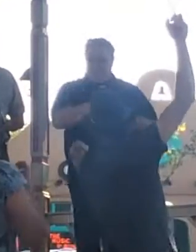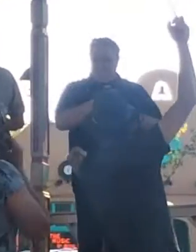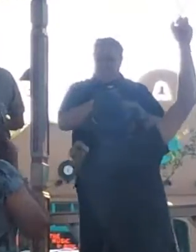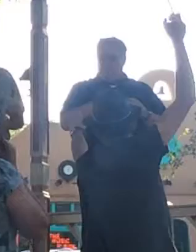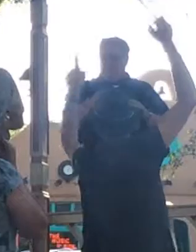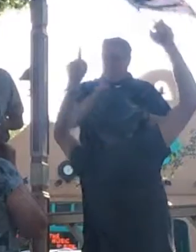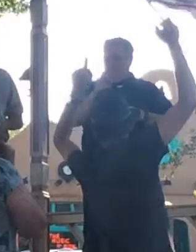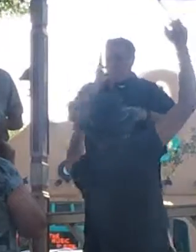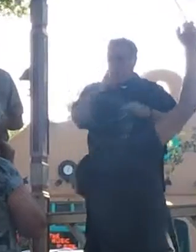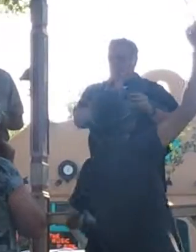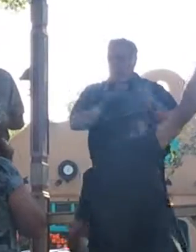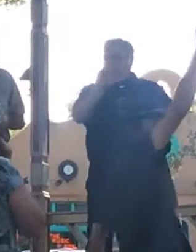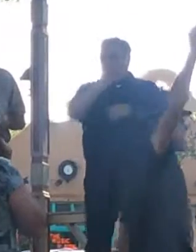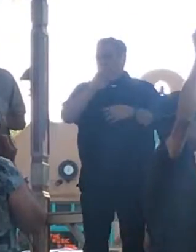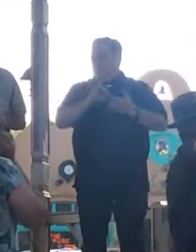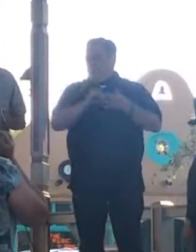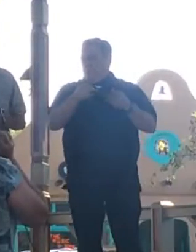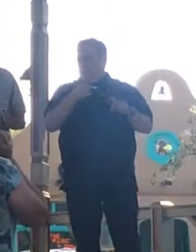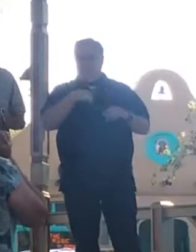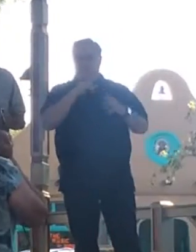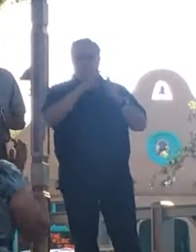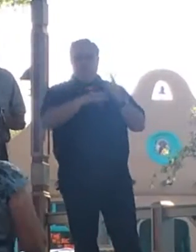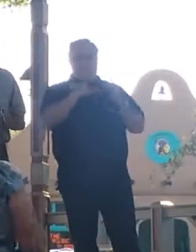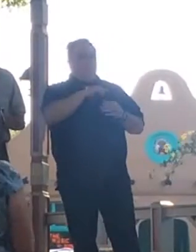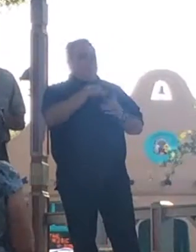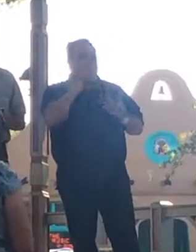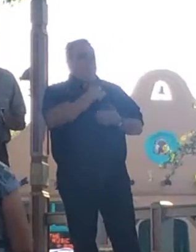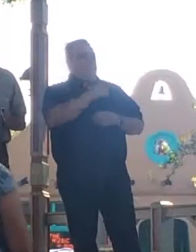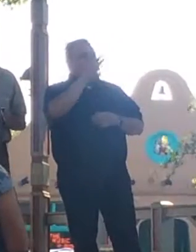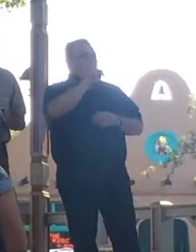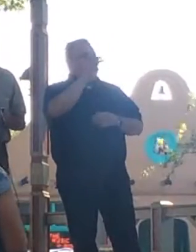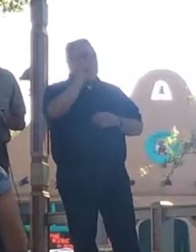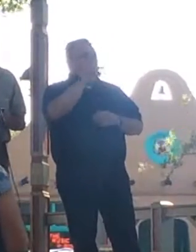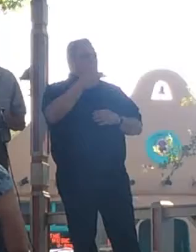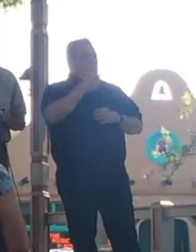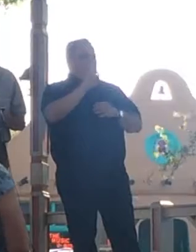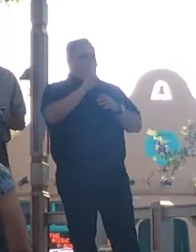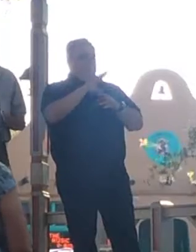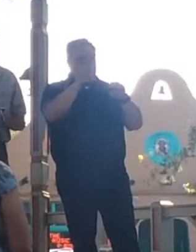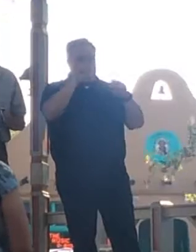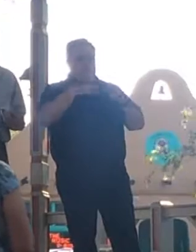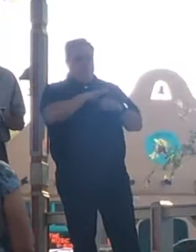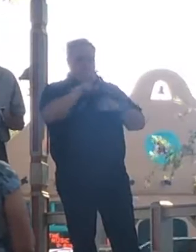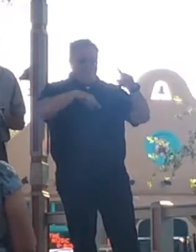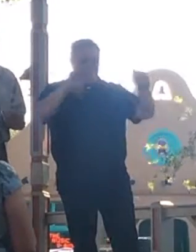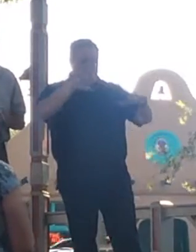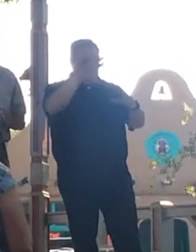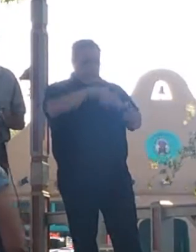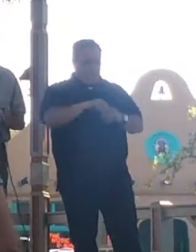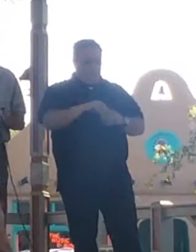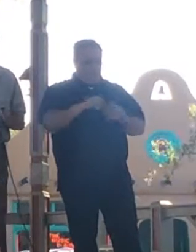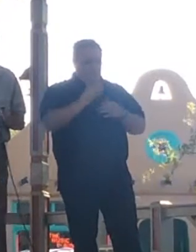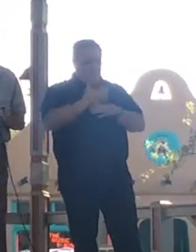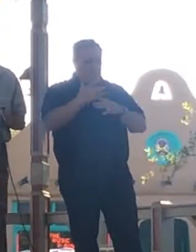Highlands University, if you allow me to read. We, the members of New Mexico Highlands President Council for Diversity, Equity, and Inclusion,